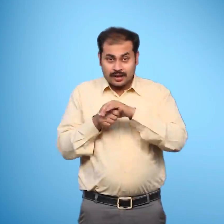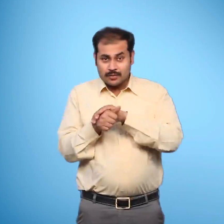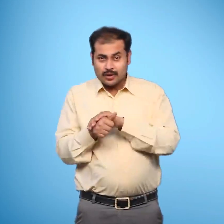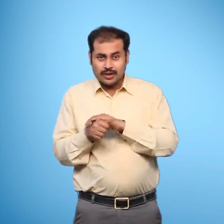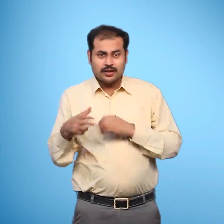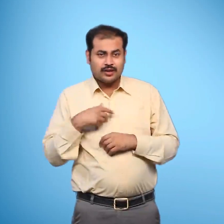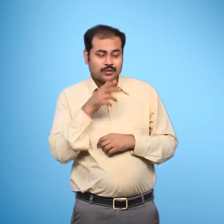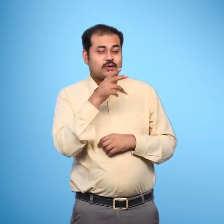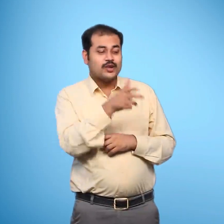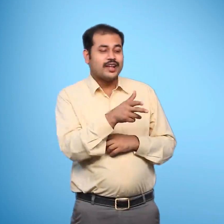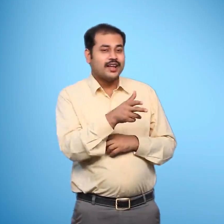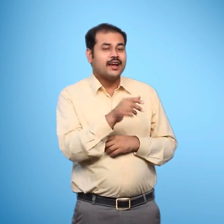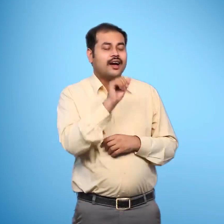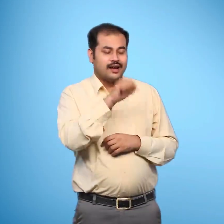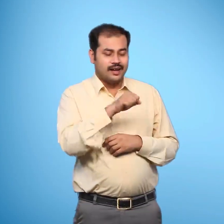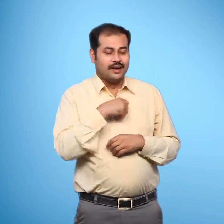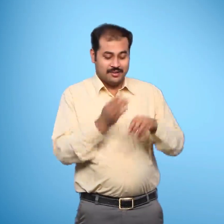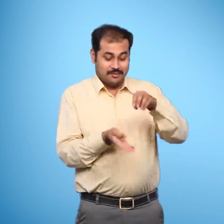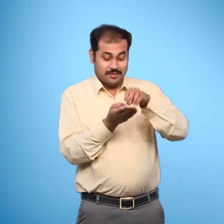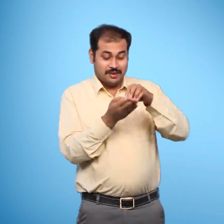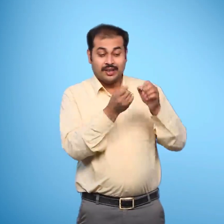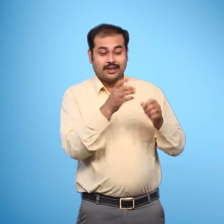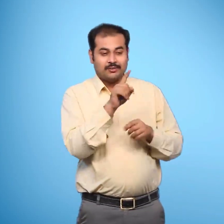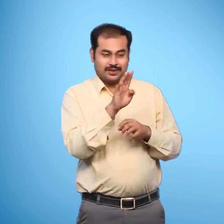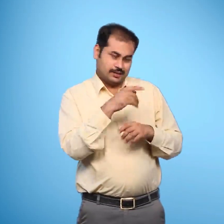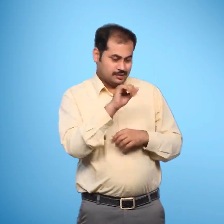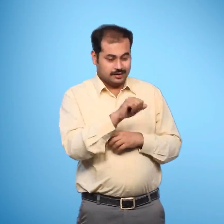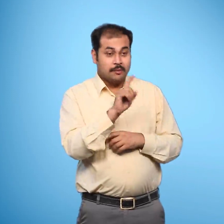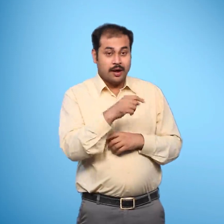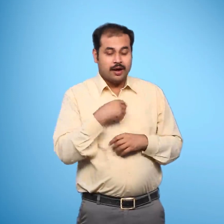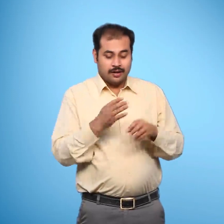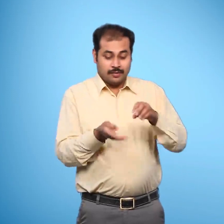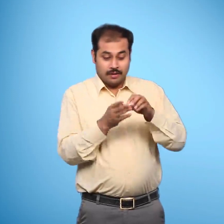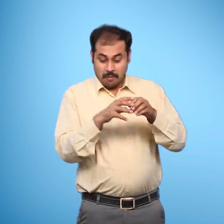Tortoise replied, "I have one more turn."